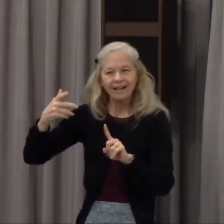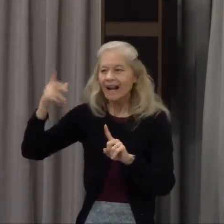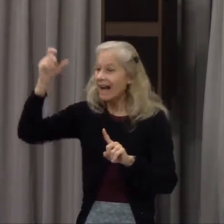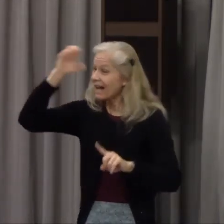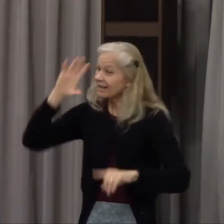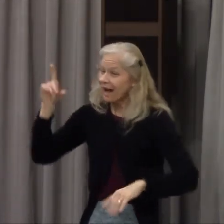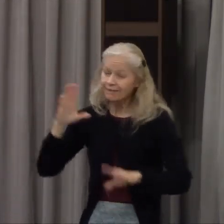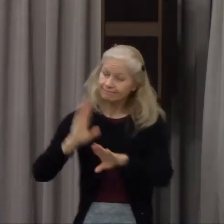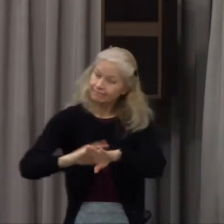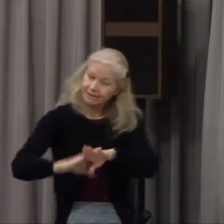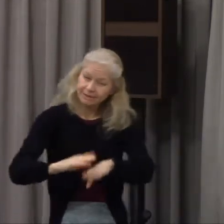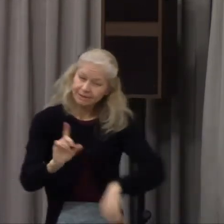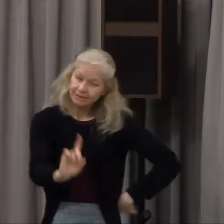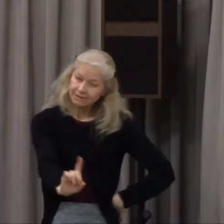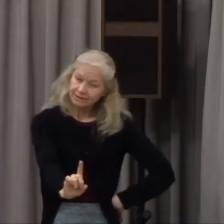And what happened?